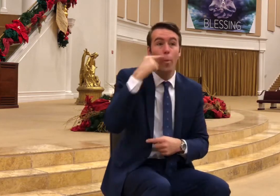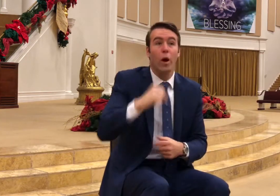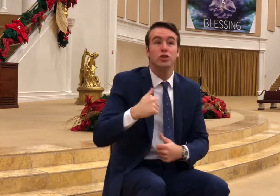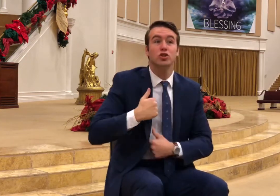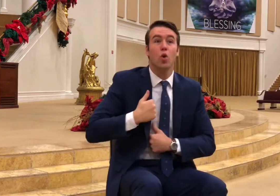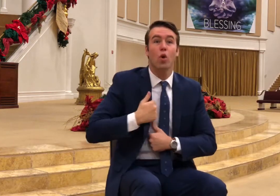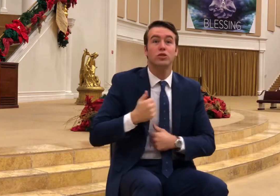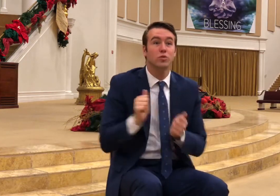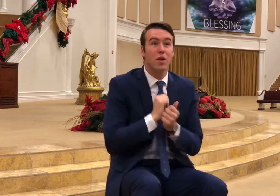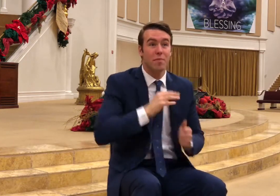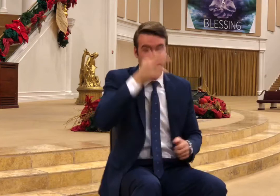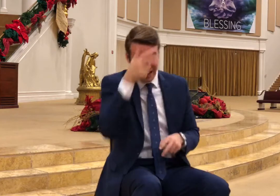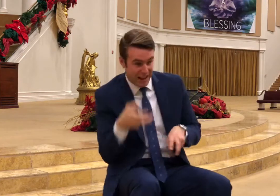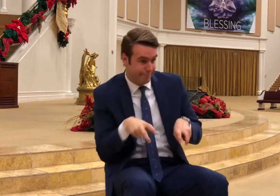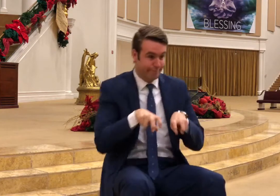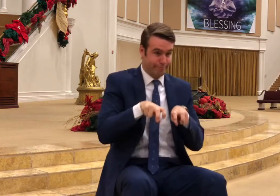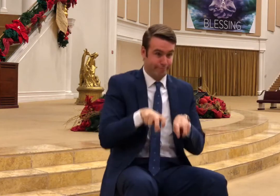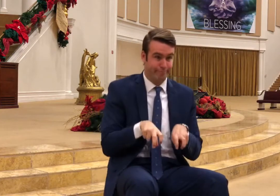soldiers.